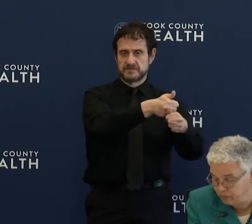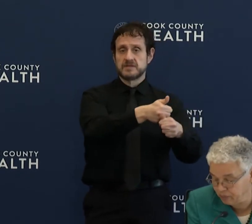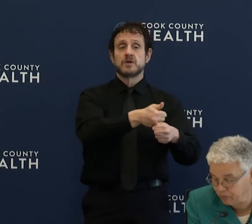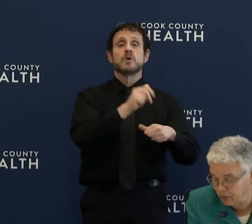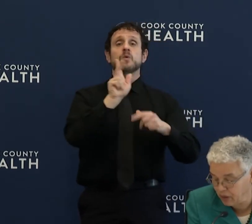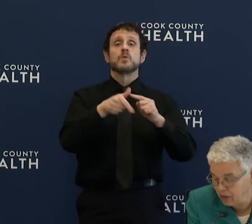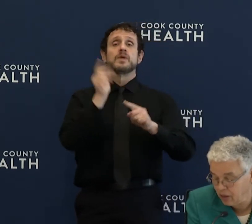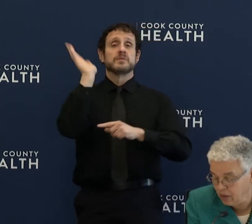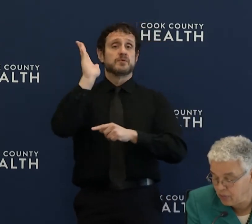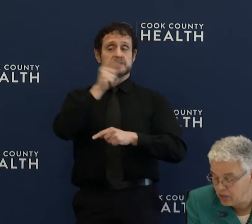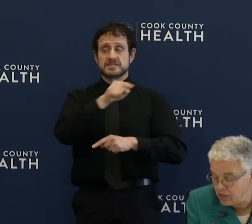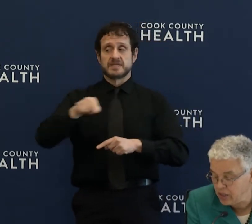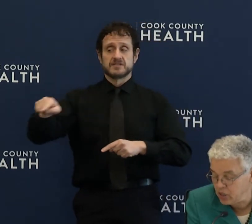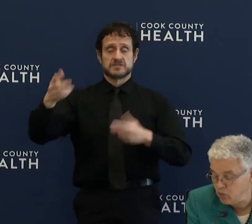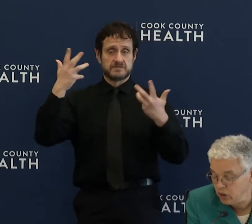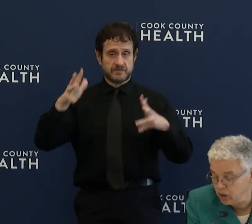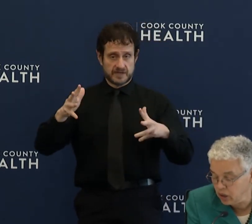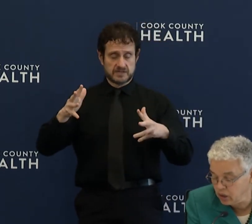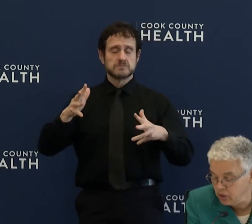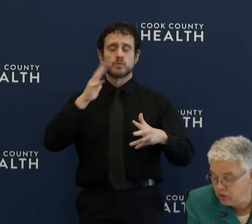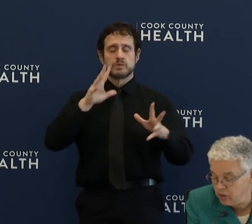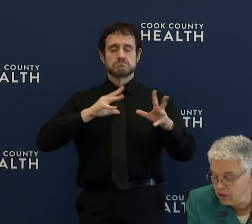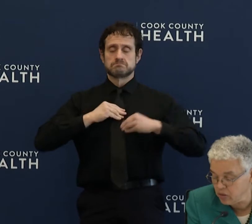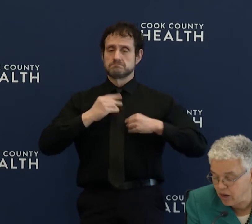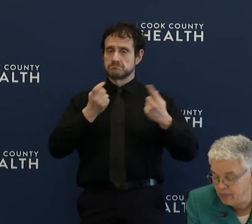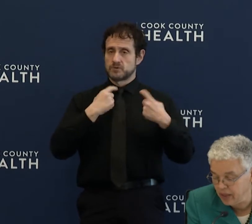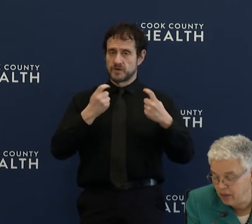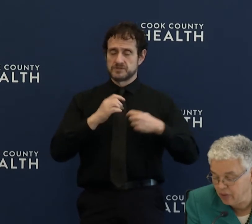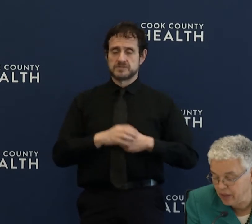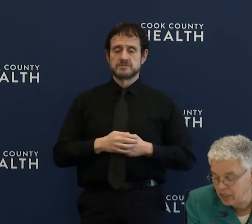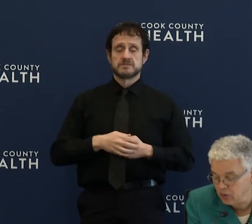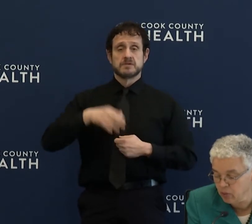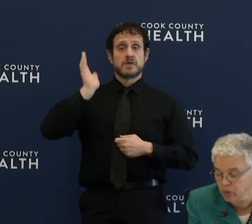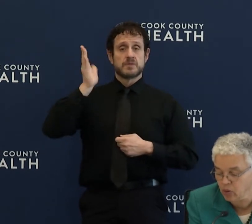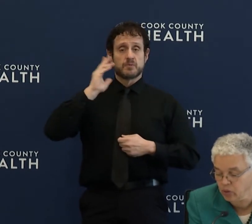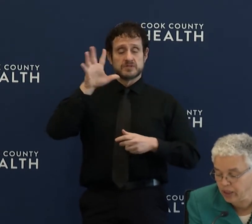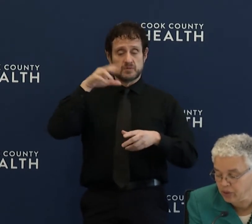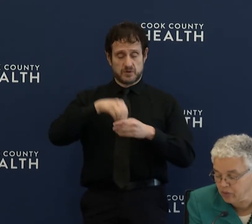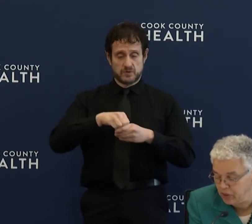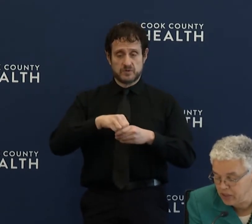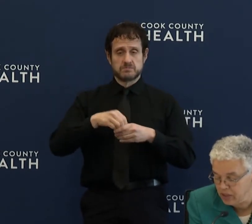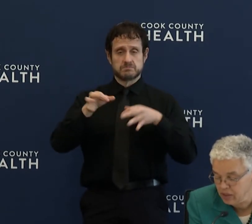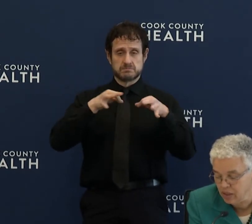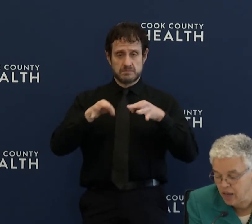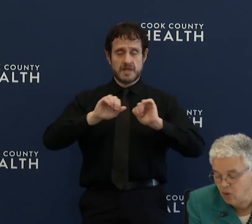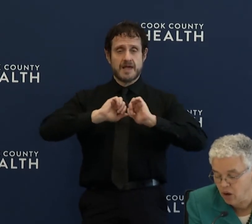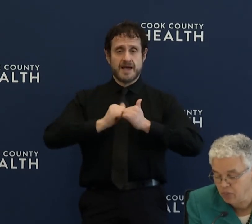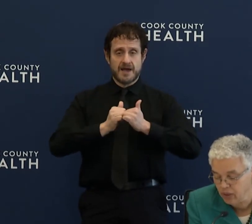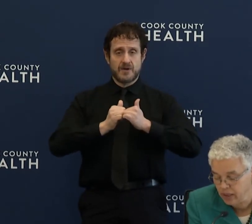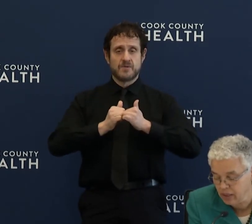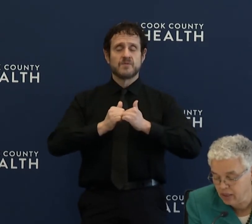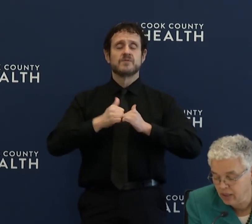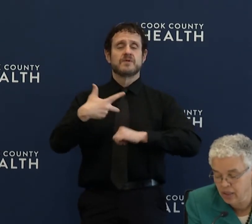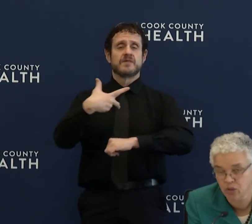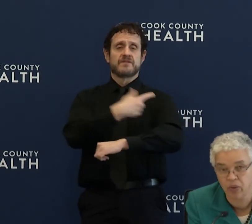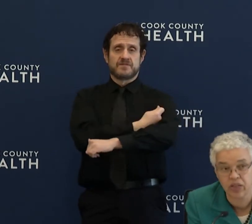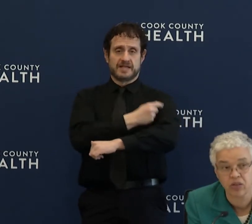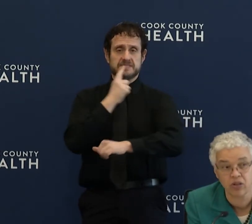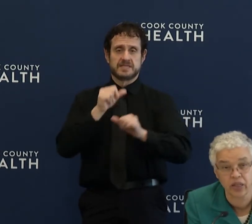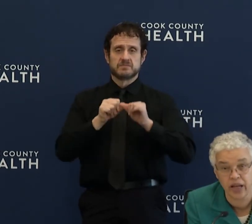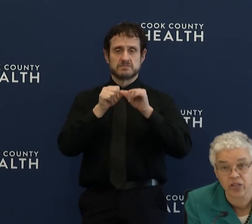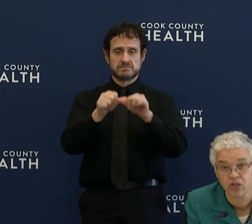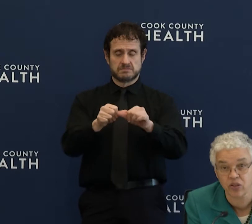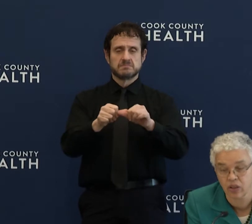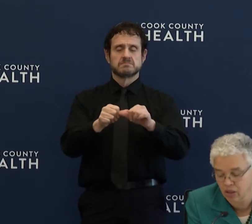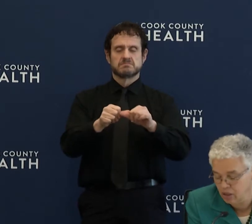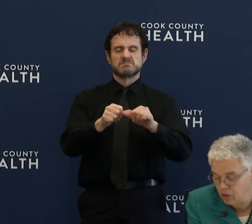presentation. The presentation will include describing how the vaccine will be rolled out in phases and how our plan is based